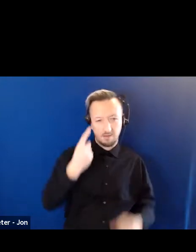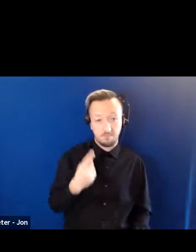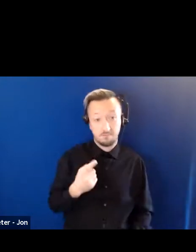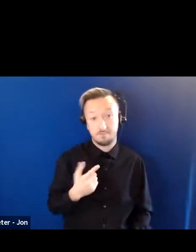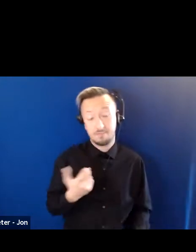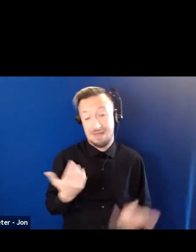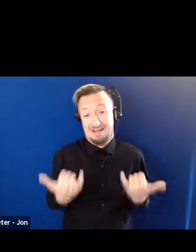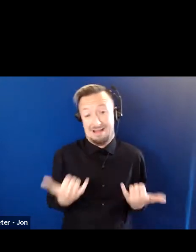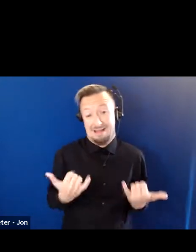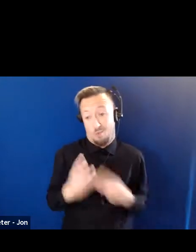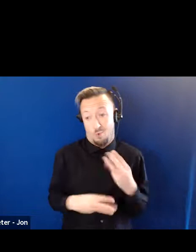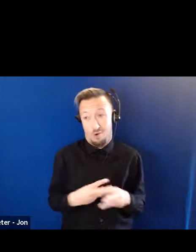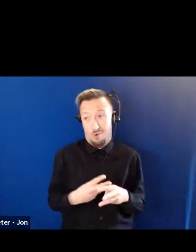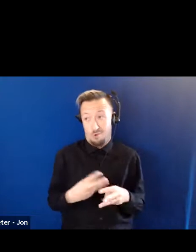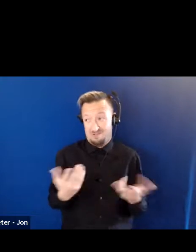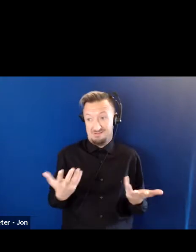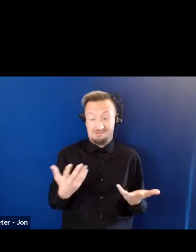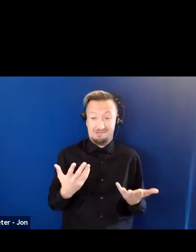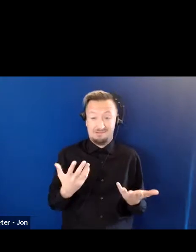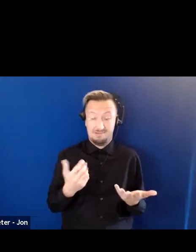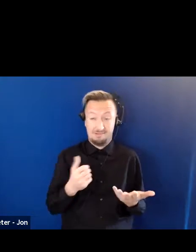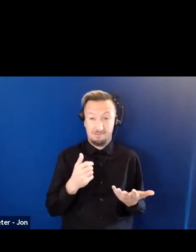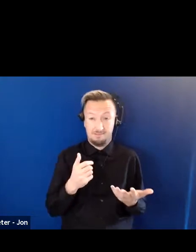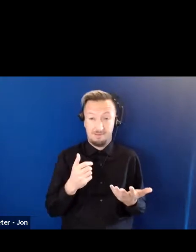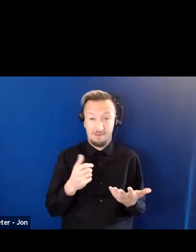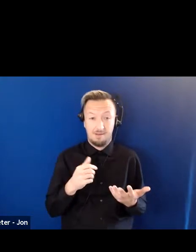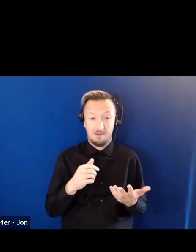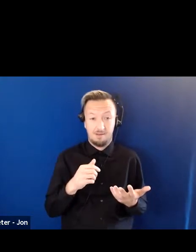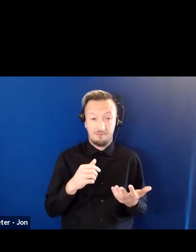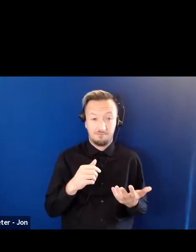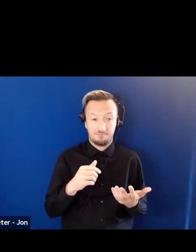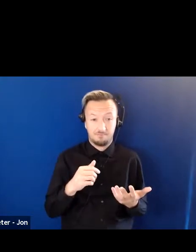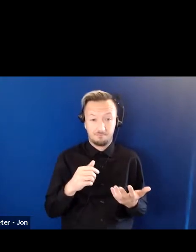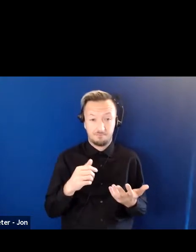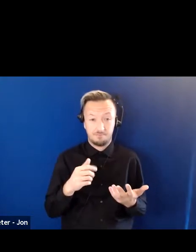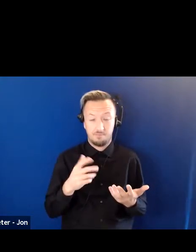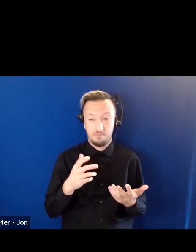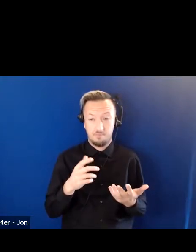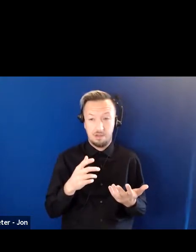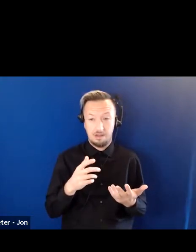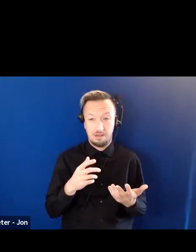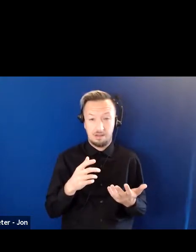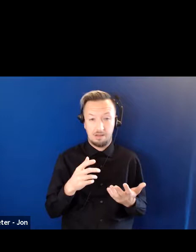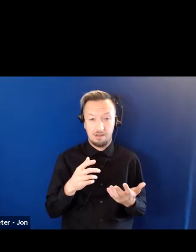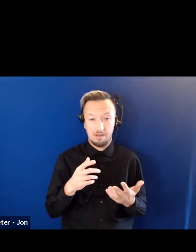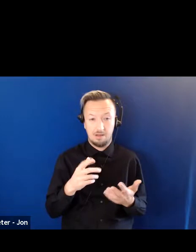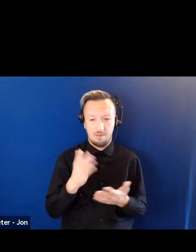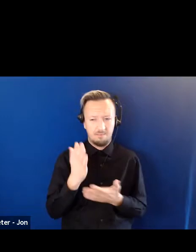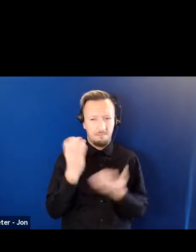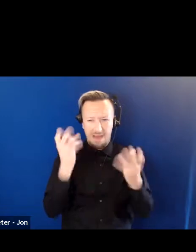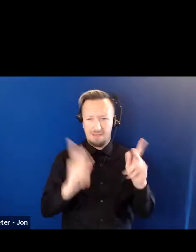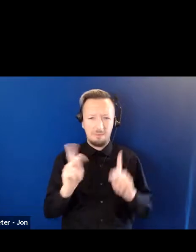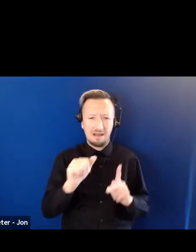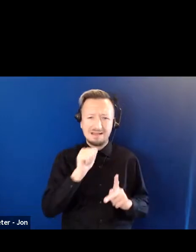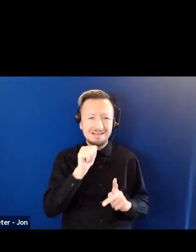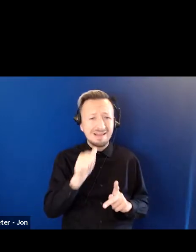well, it is apparently, it's not acceptable, but people are making it acceptable just to be simply unkind,